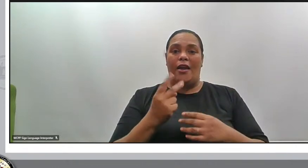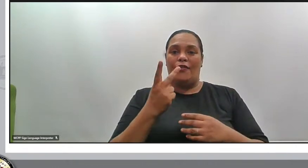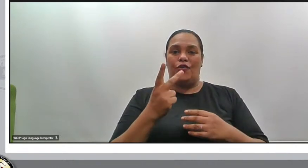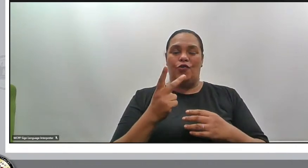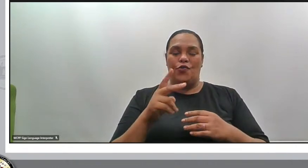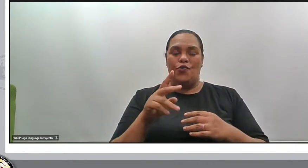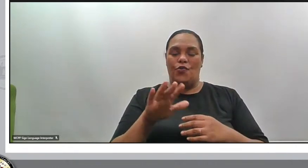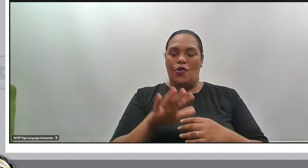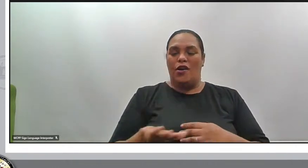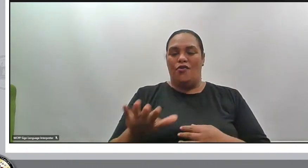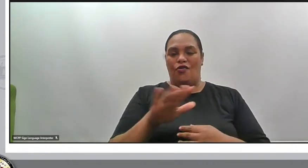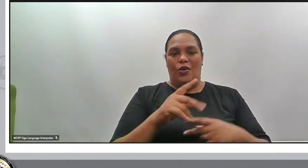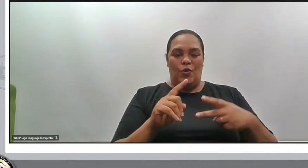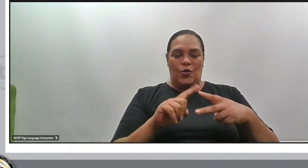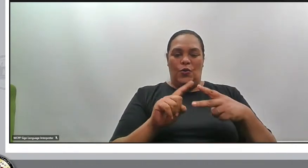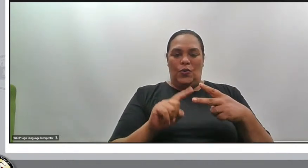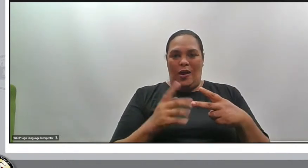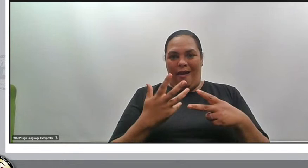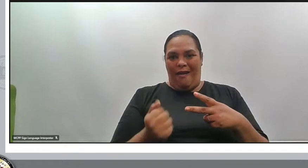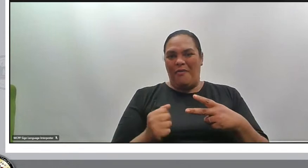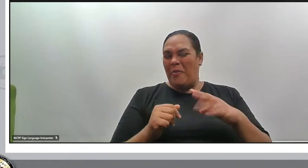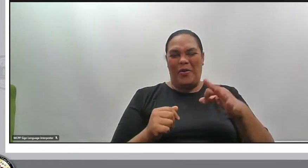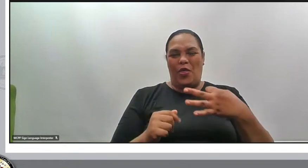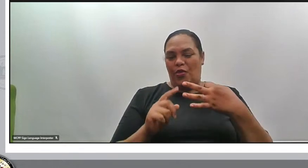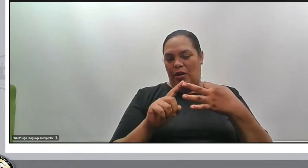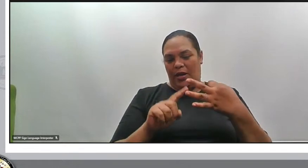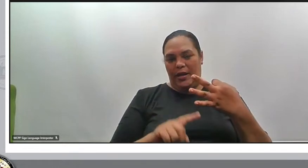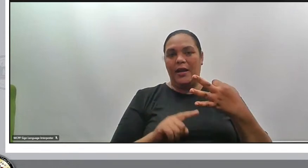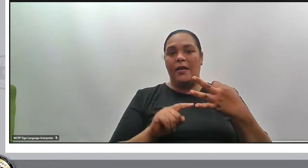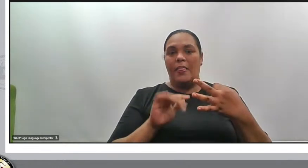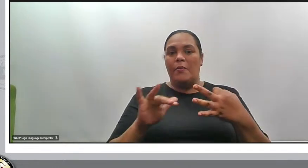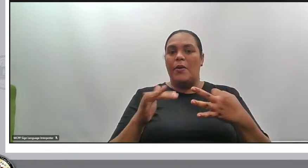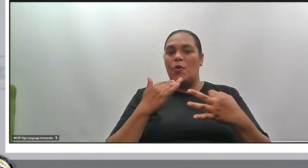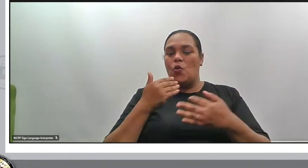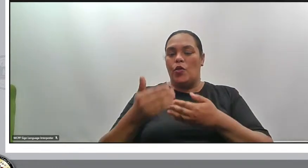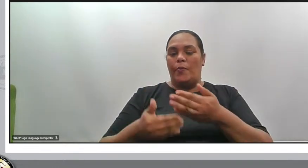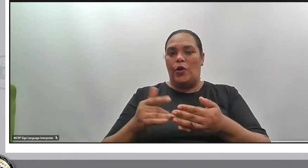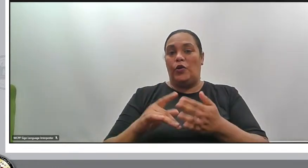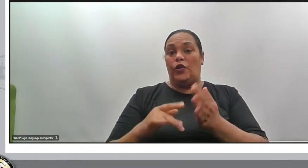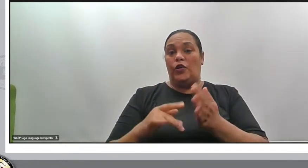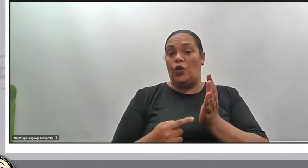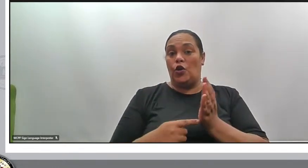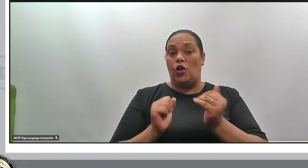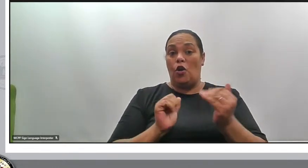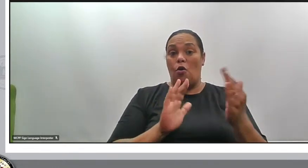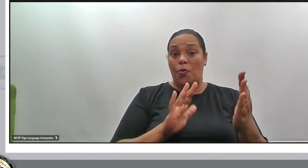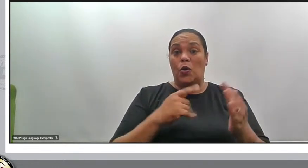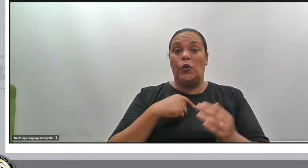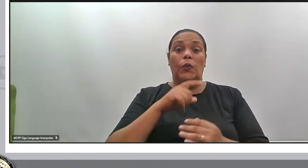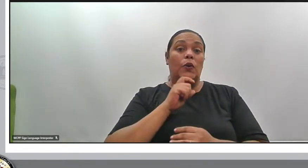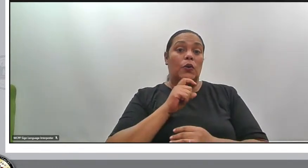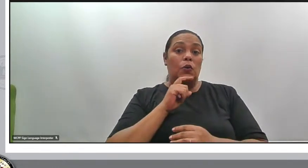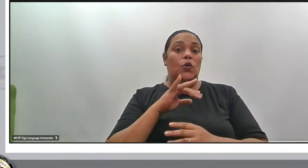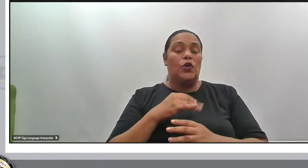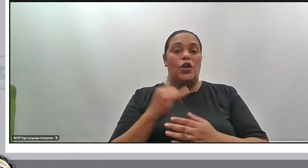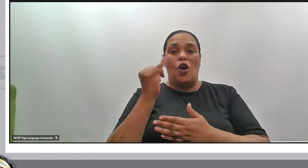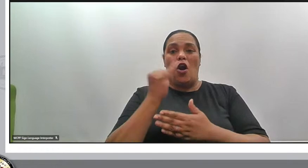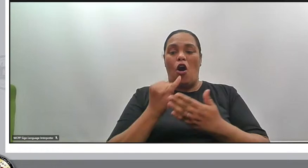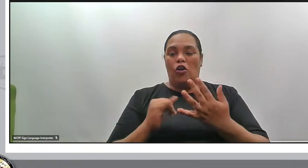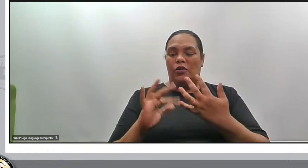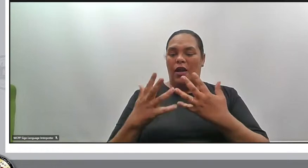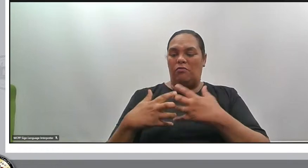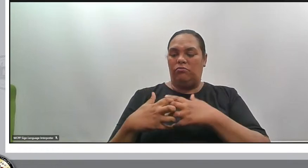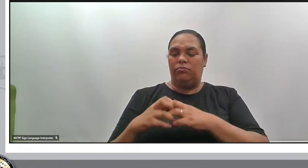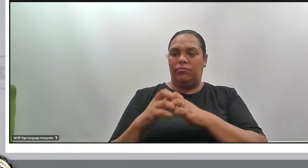areas, or at least three, and that is the people, the process, and technology approach that was used in architecting